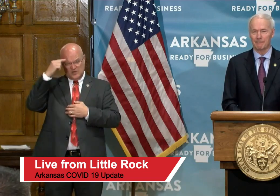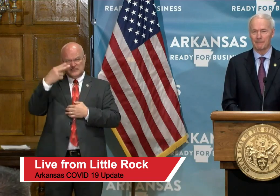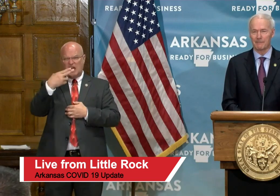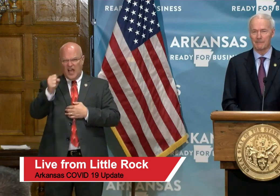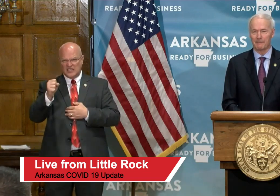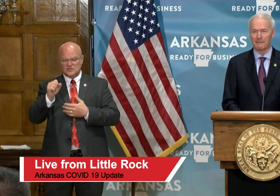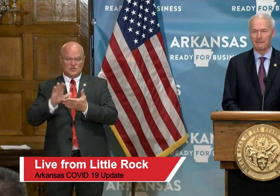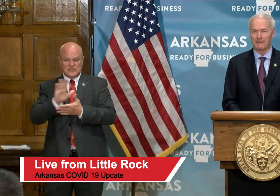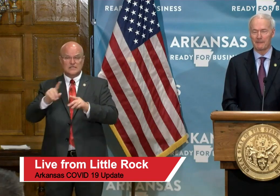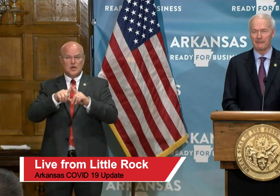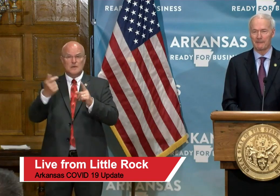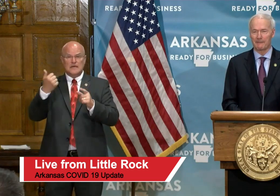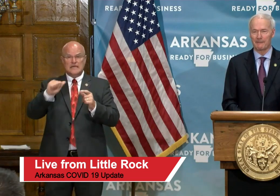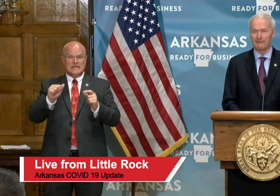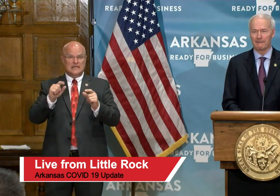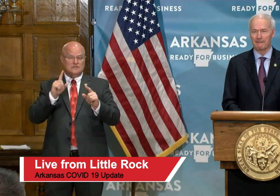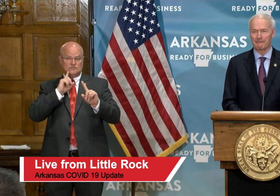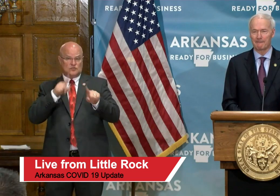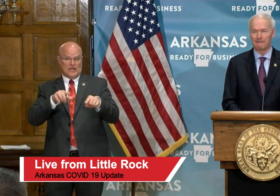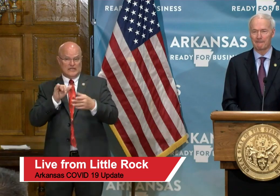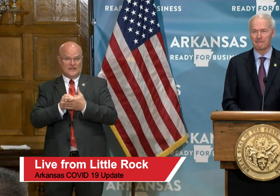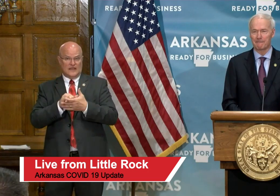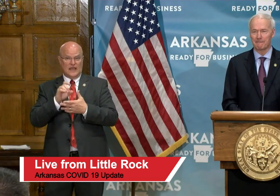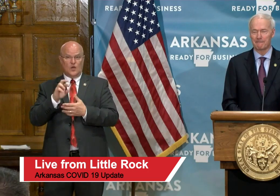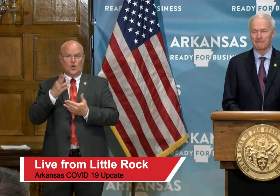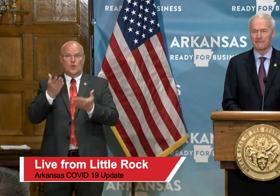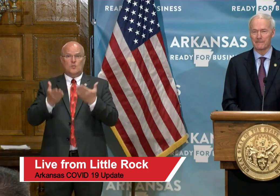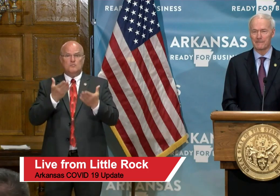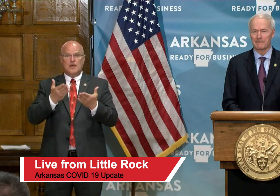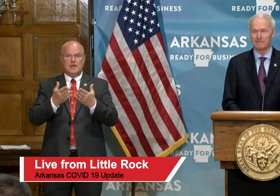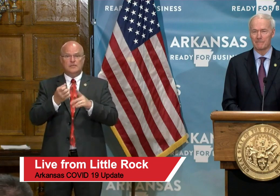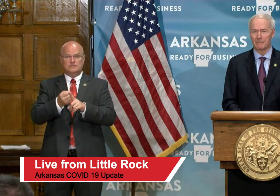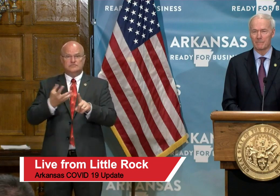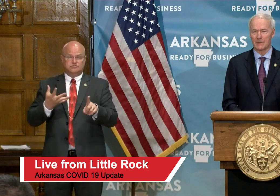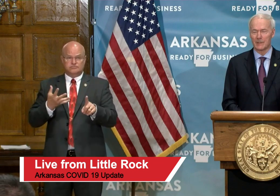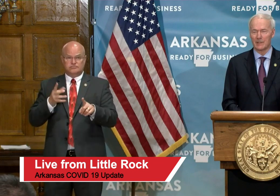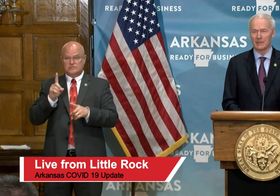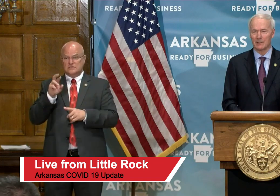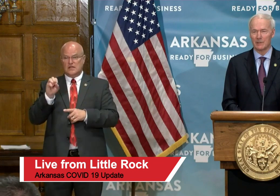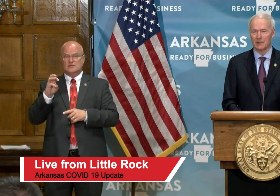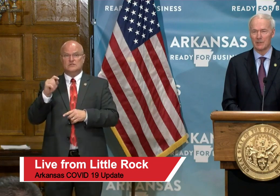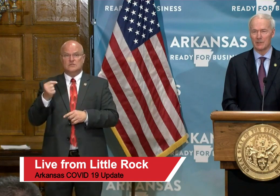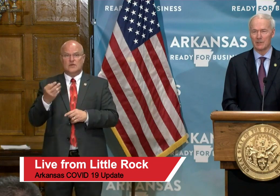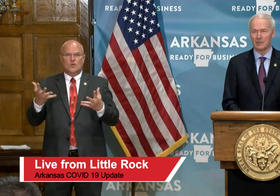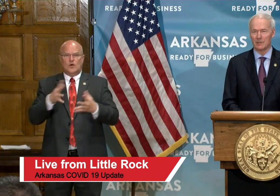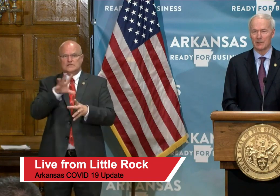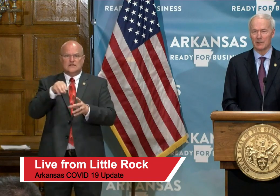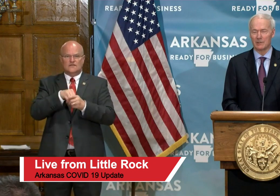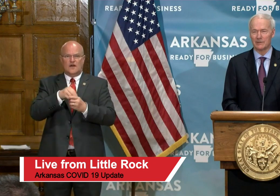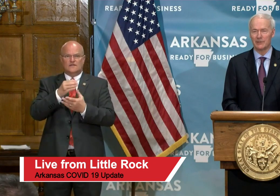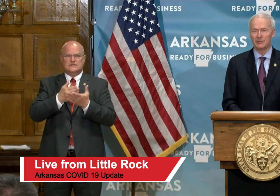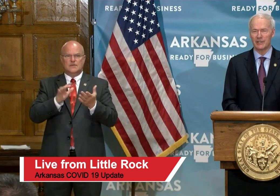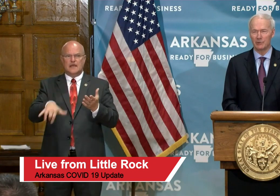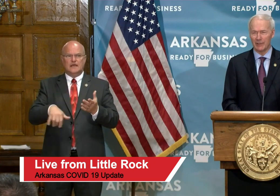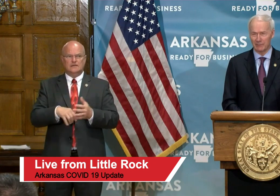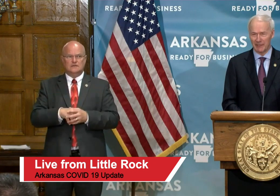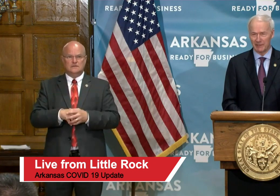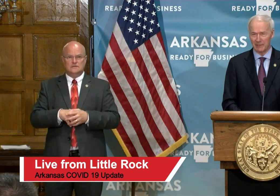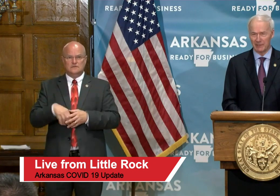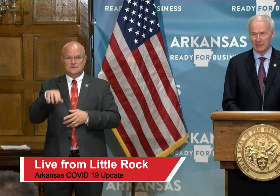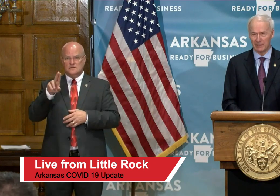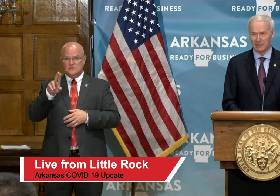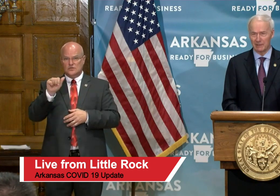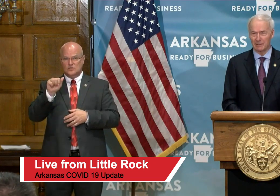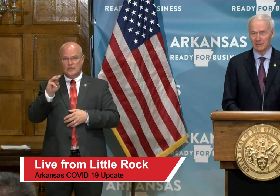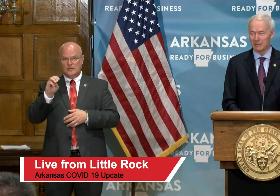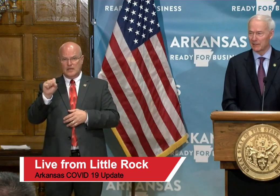school and collegiate, but any kind of reaction to that, or maybe you can elaborate too, Dr. Smith, on kind of what's involved in some of those. Did you say